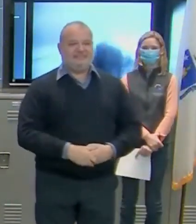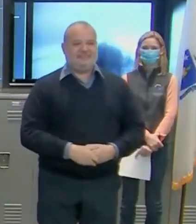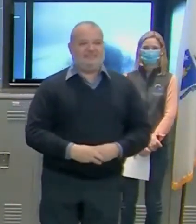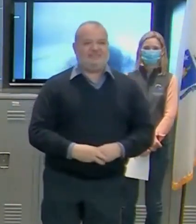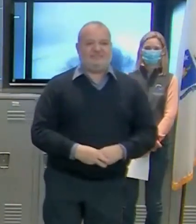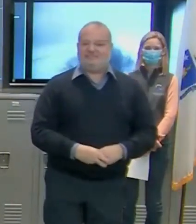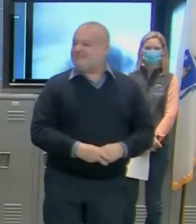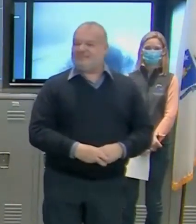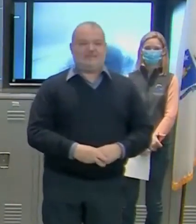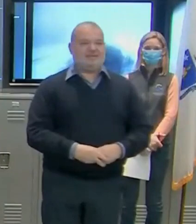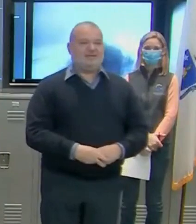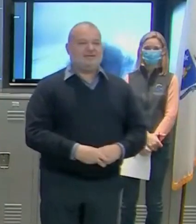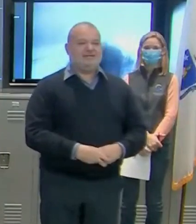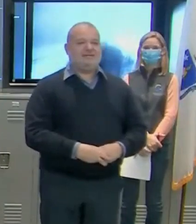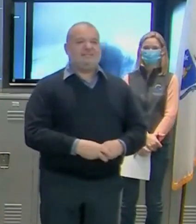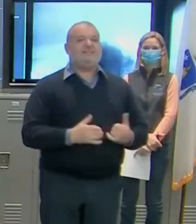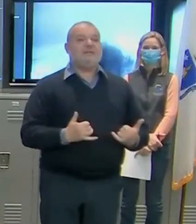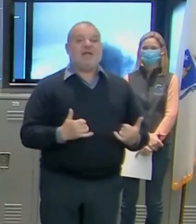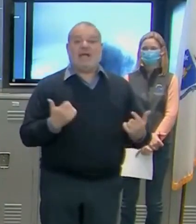Do you have any questions?